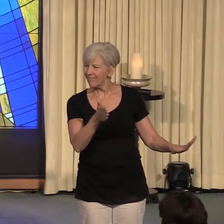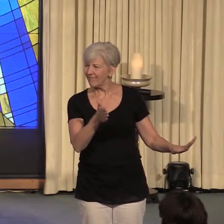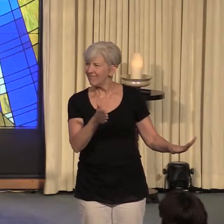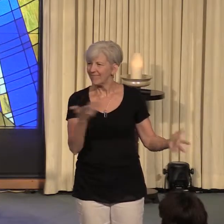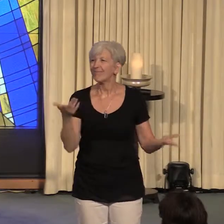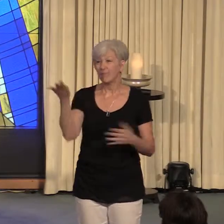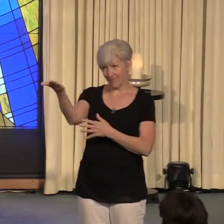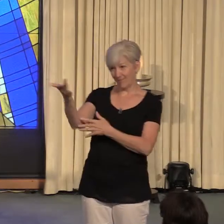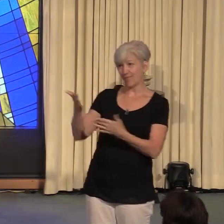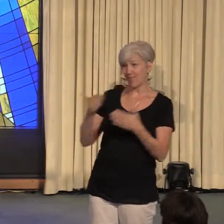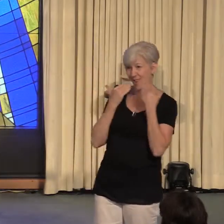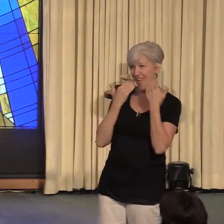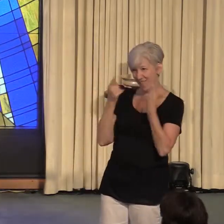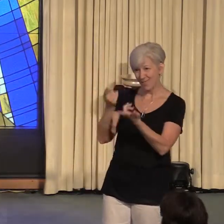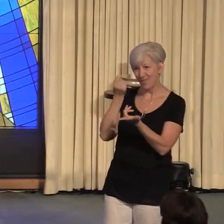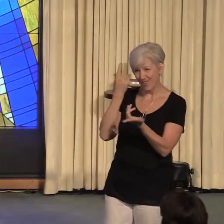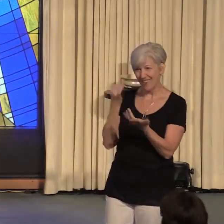Danella's laughing. Yeah, you get it.